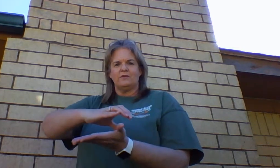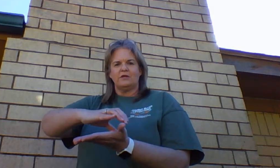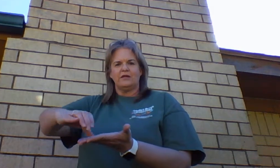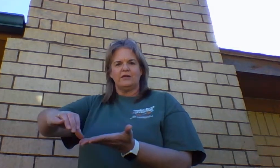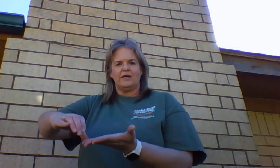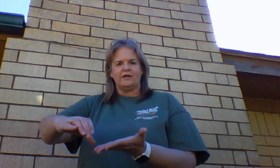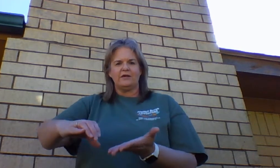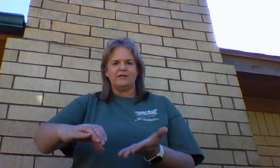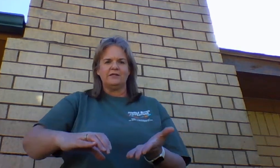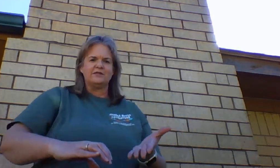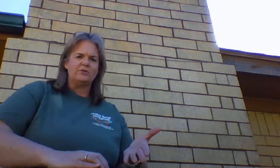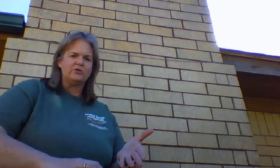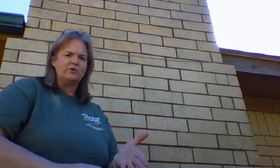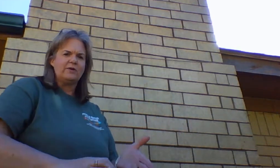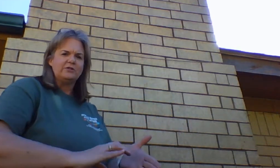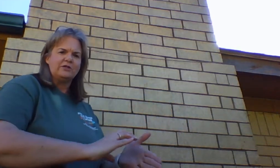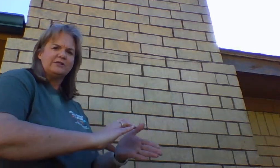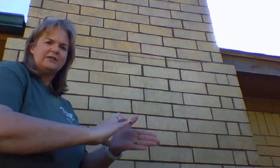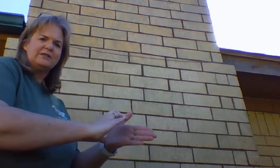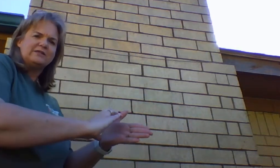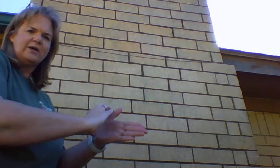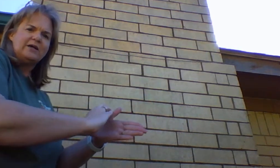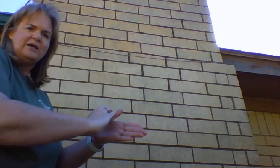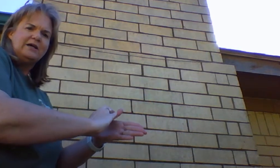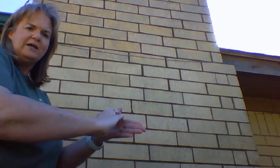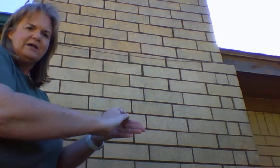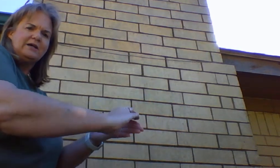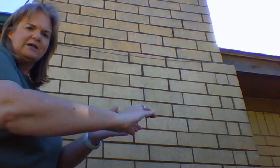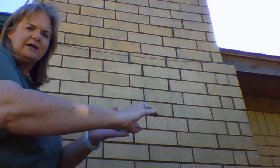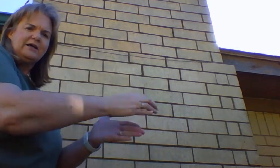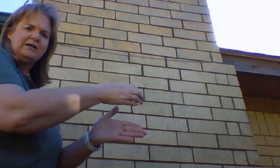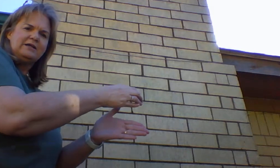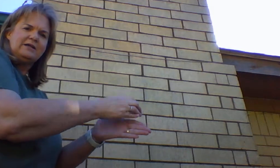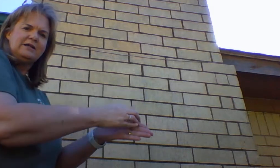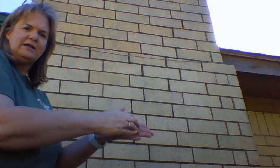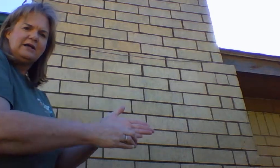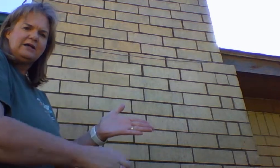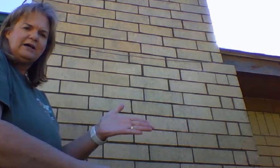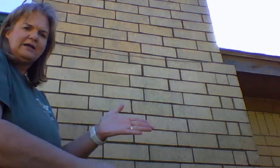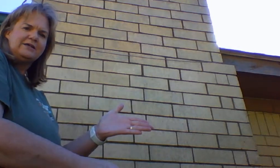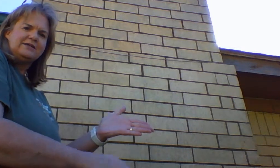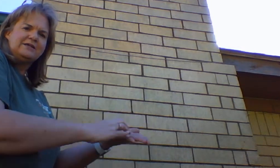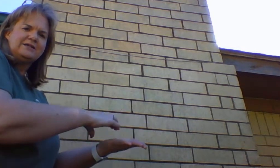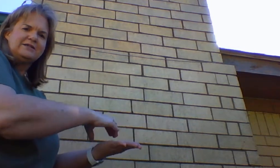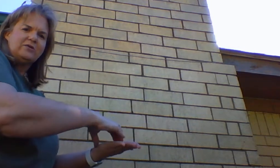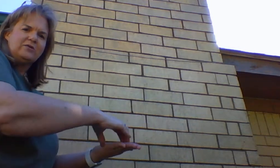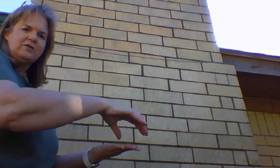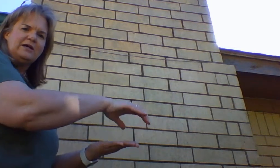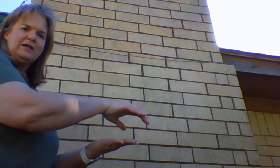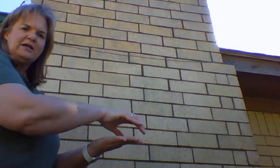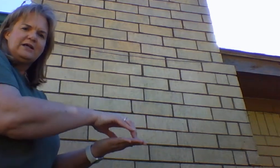Cut the cake like this. Let me turn around so you can see it this way. Cut it and cut it. So